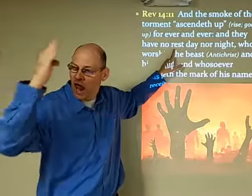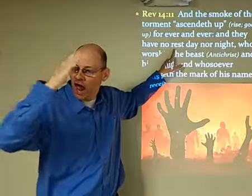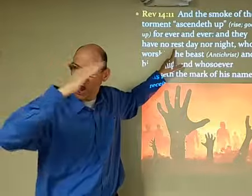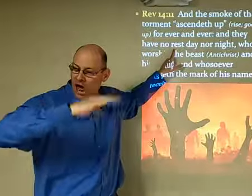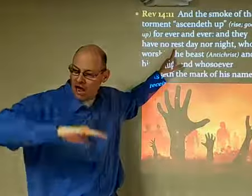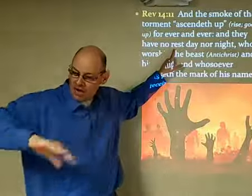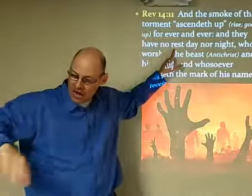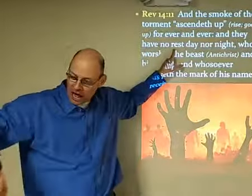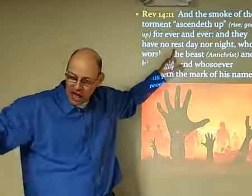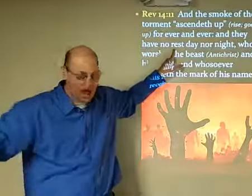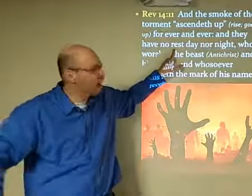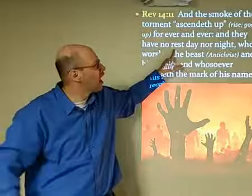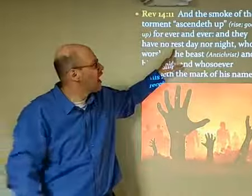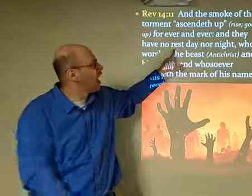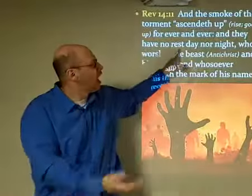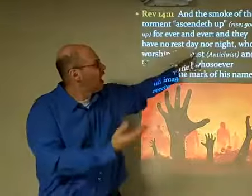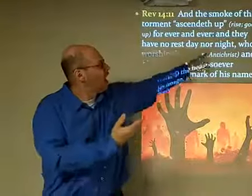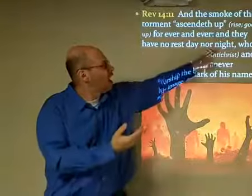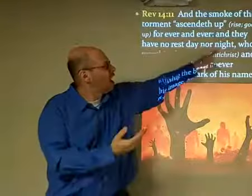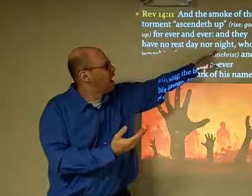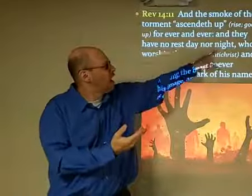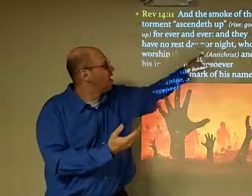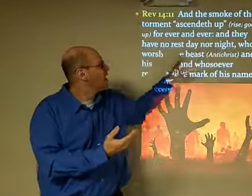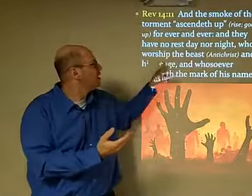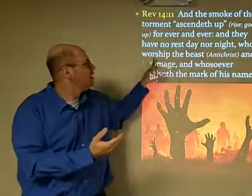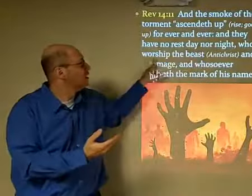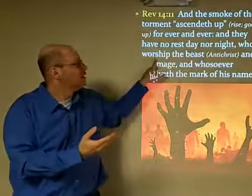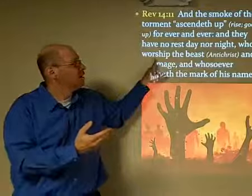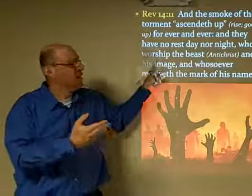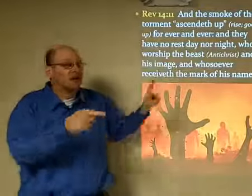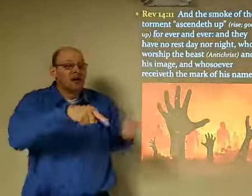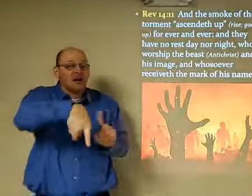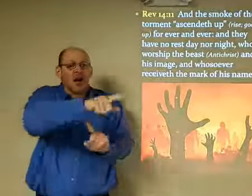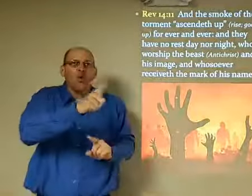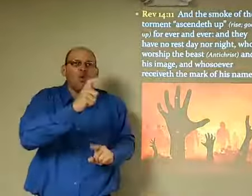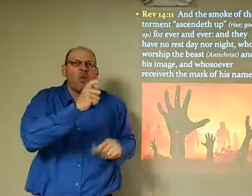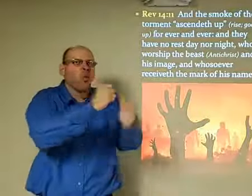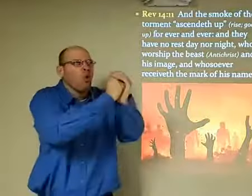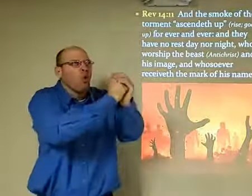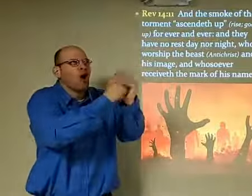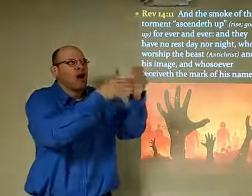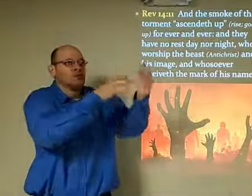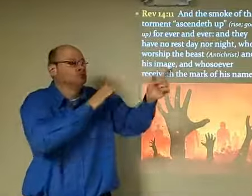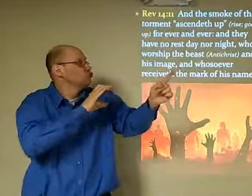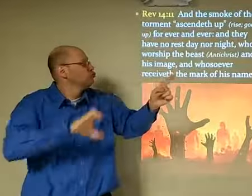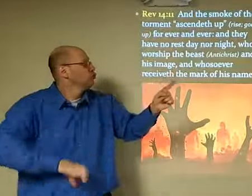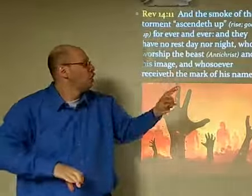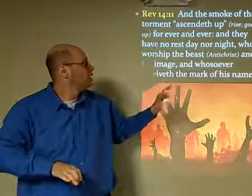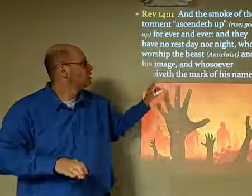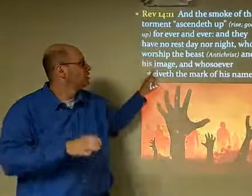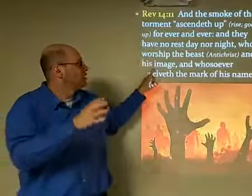And they have no rest day or night. Who worshiped the beast and his image and